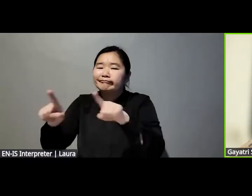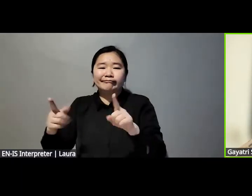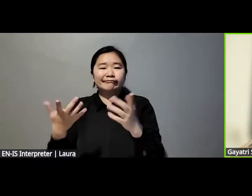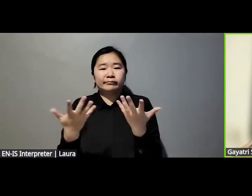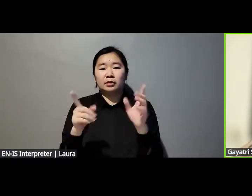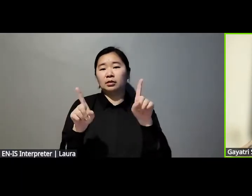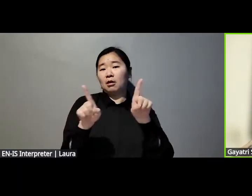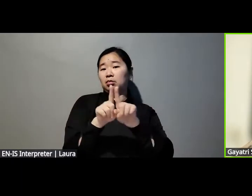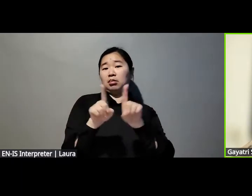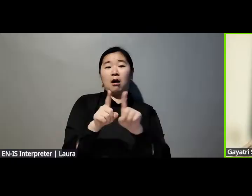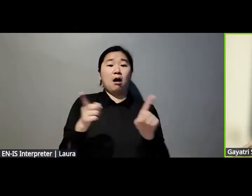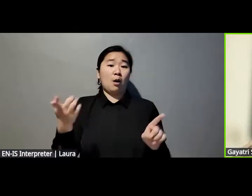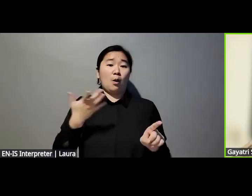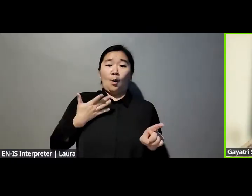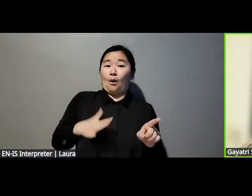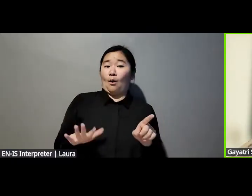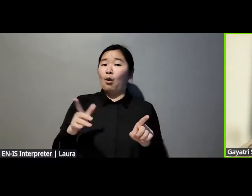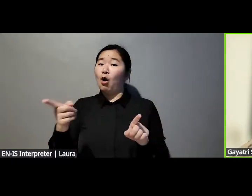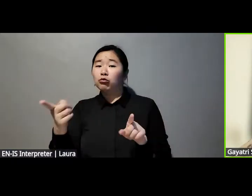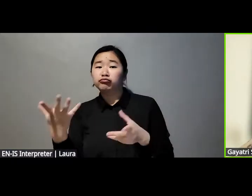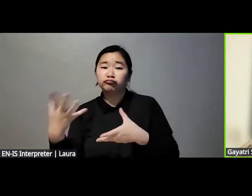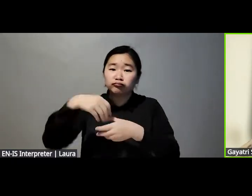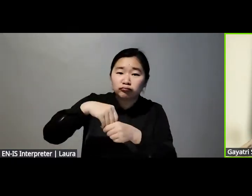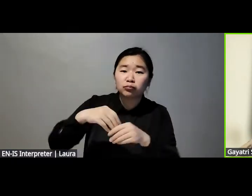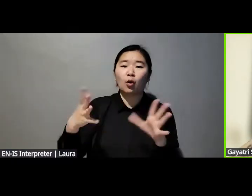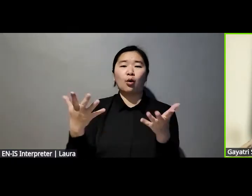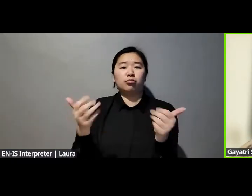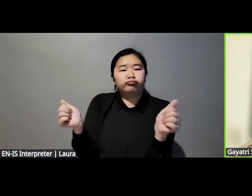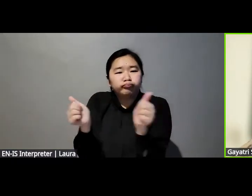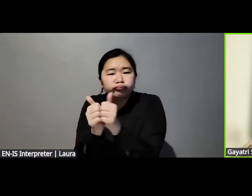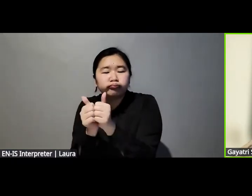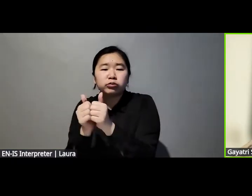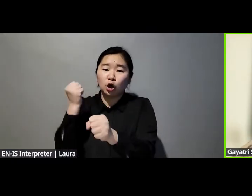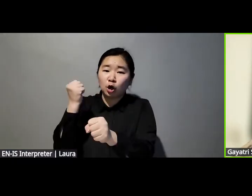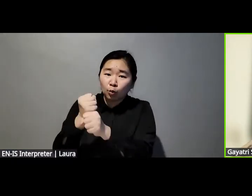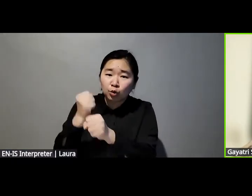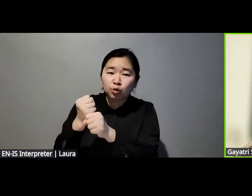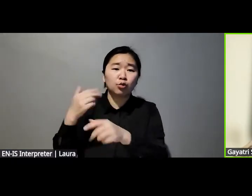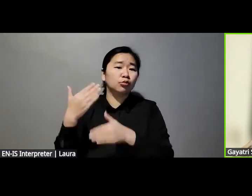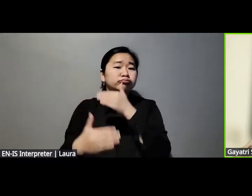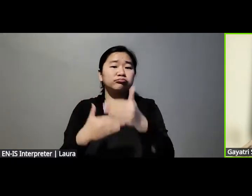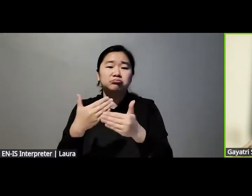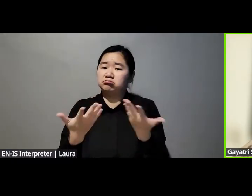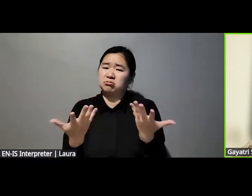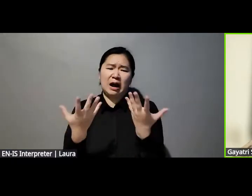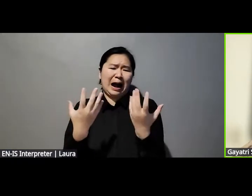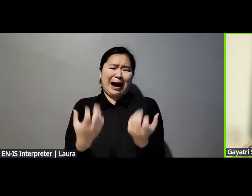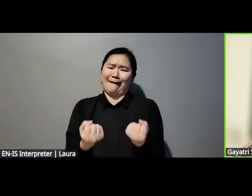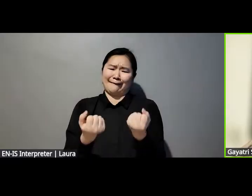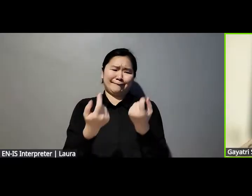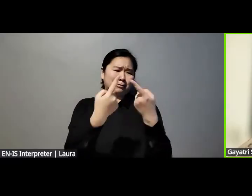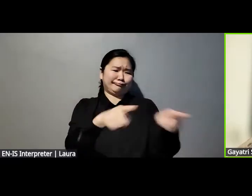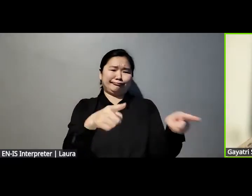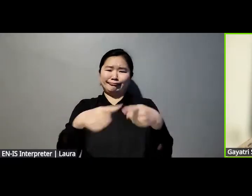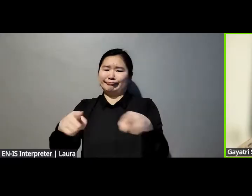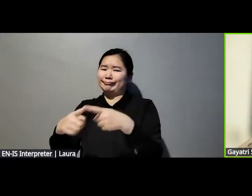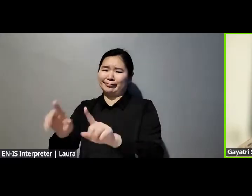groups, such as women with disabilities, parents of children with disabilities, or self-advocacy